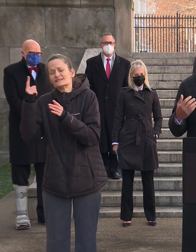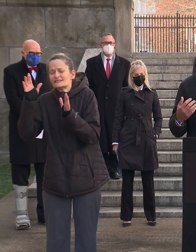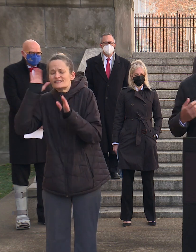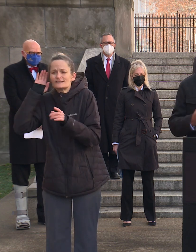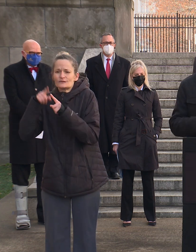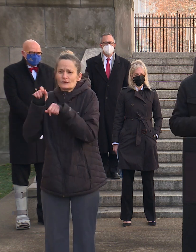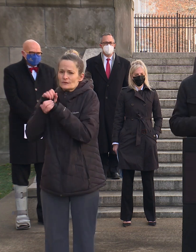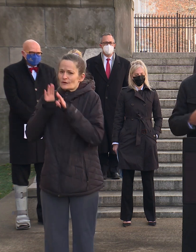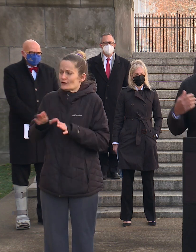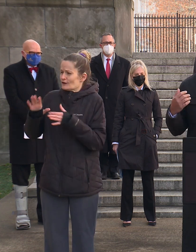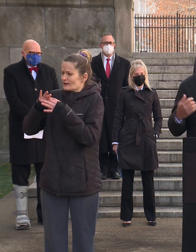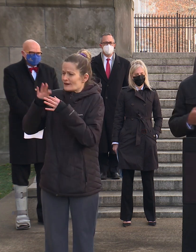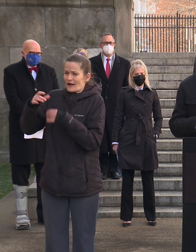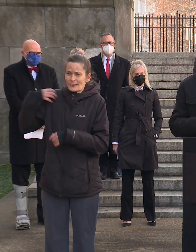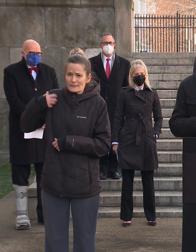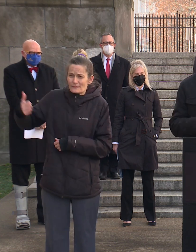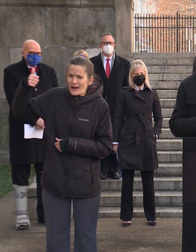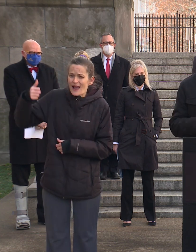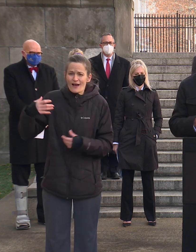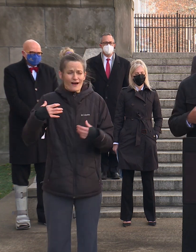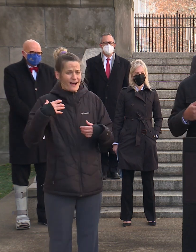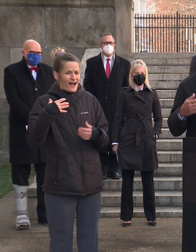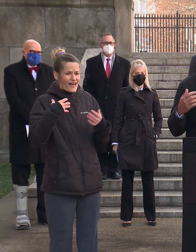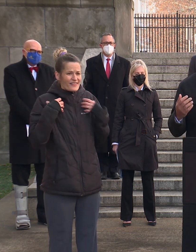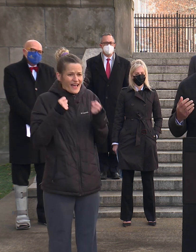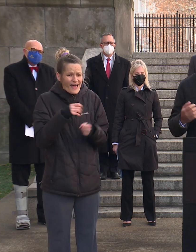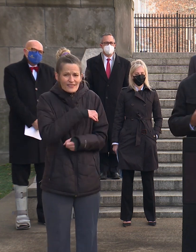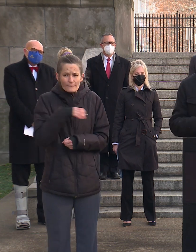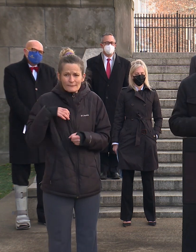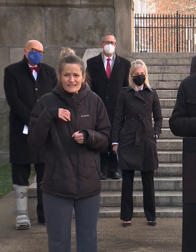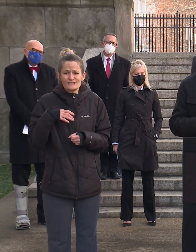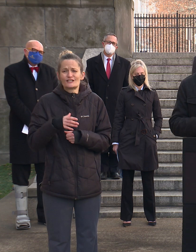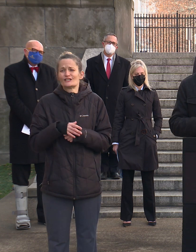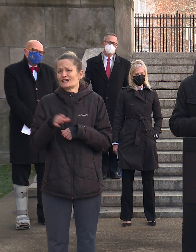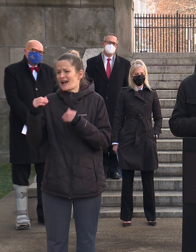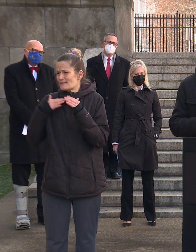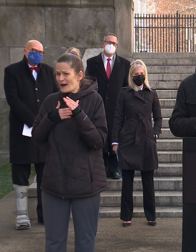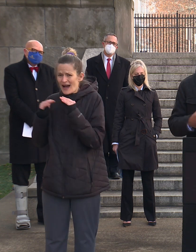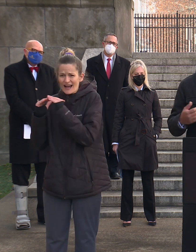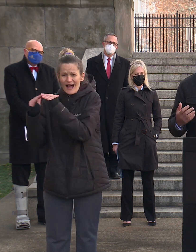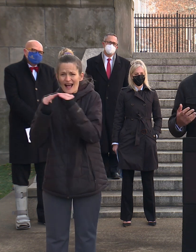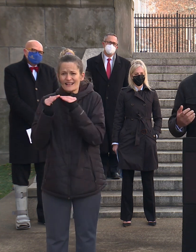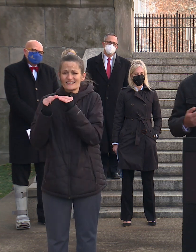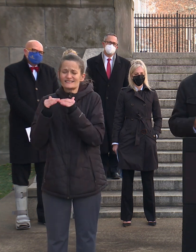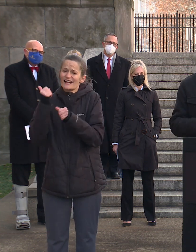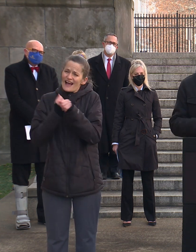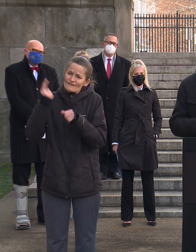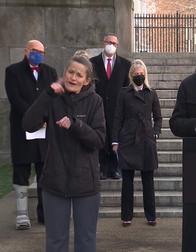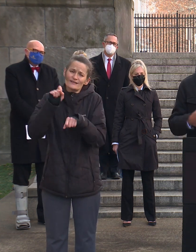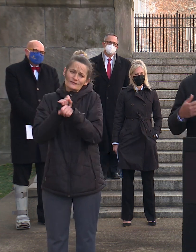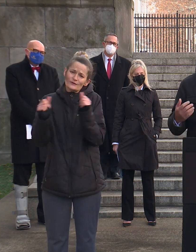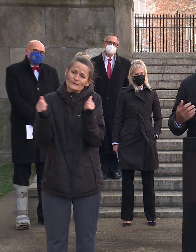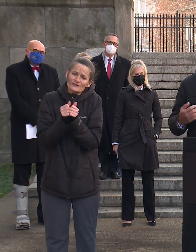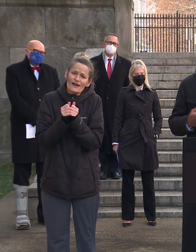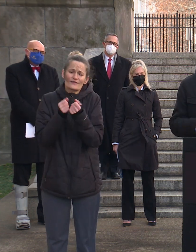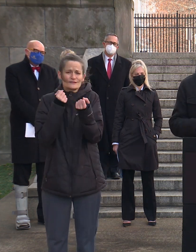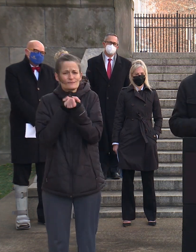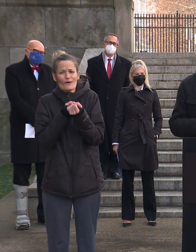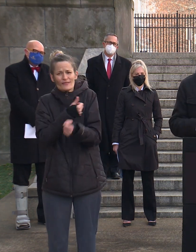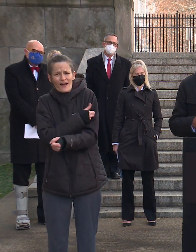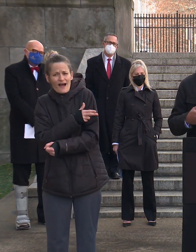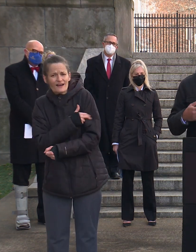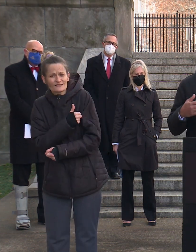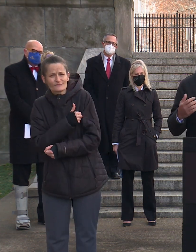mayor, by the health commissioner, and by my colleagues. We need everyone to be working together and supporting the hospitals over the